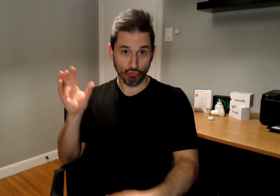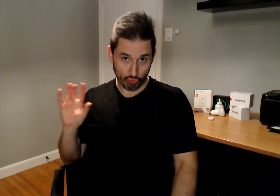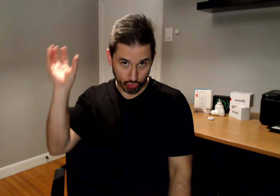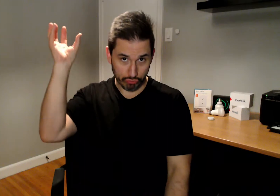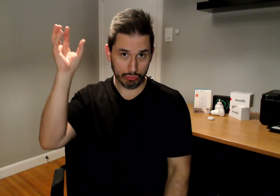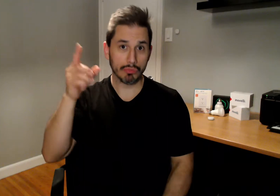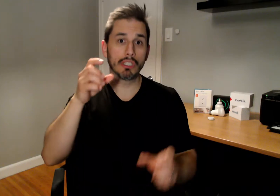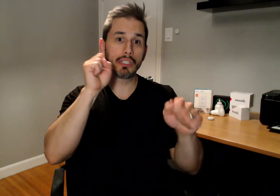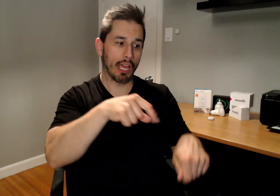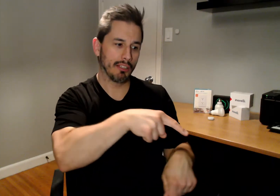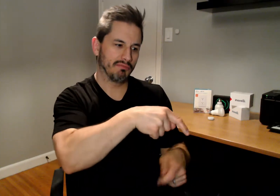off.